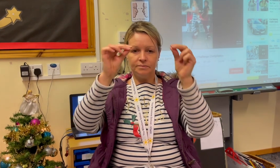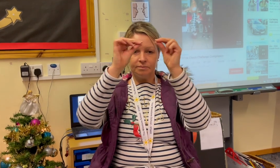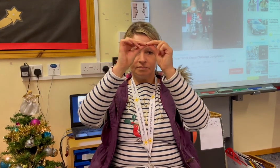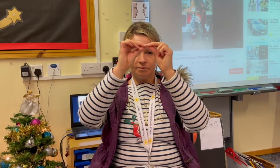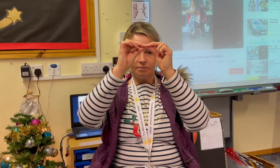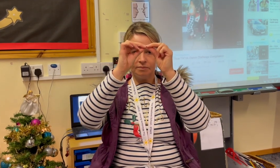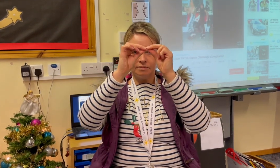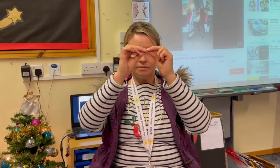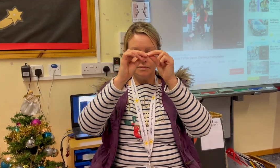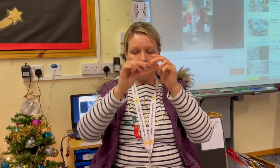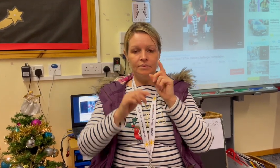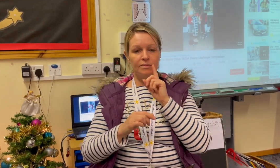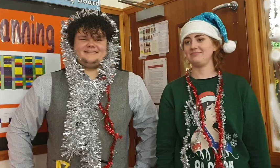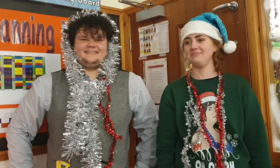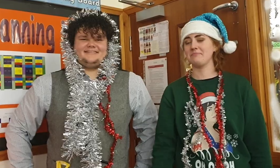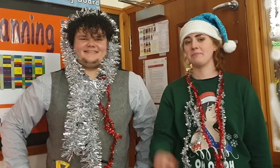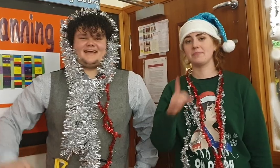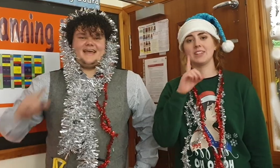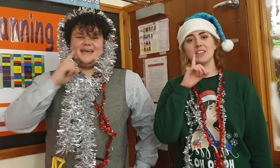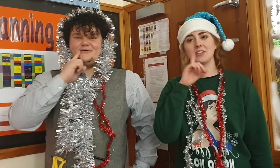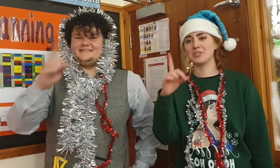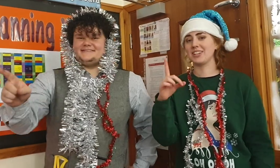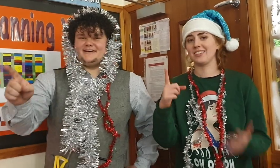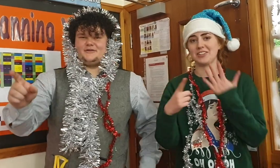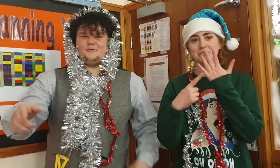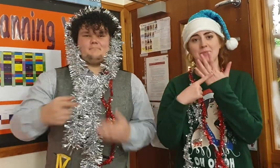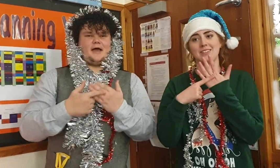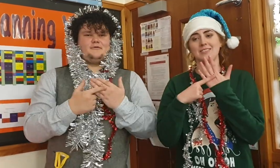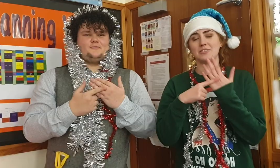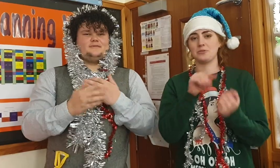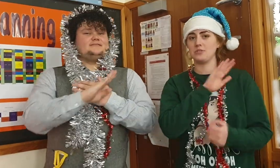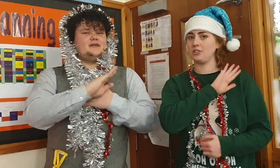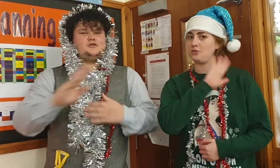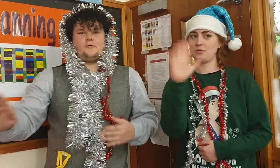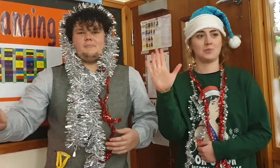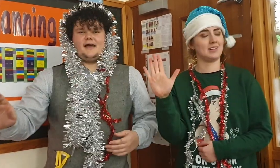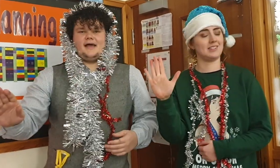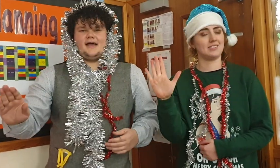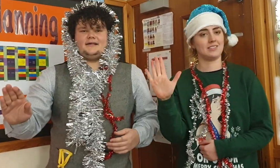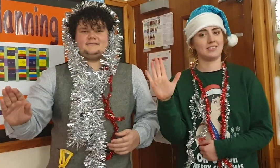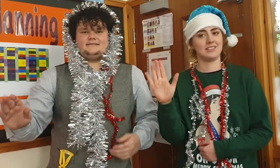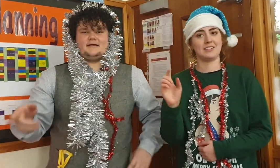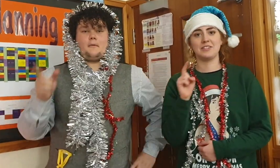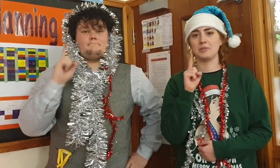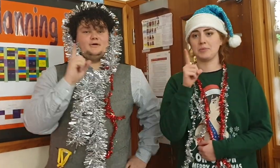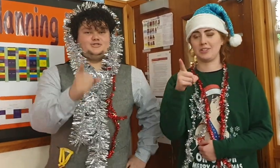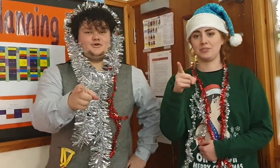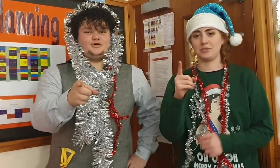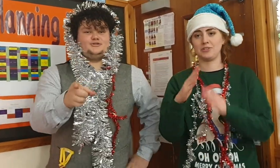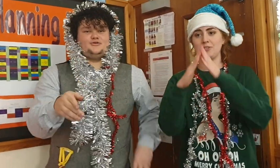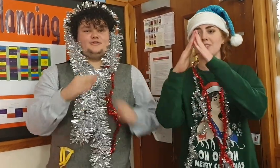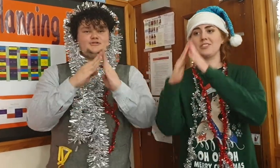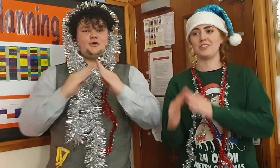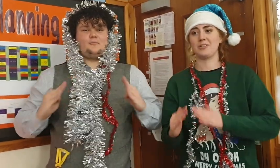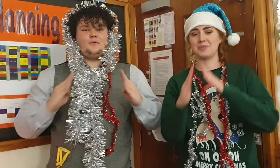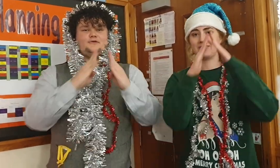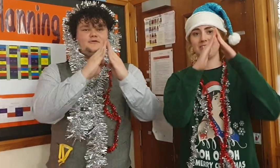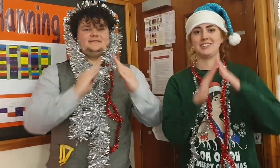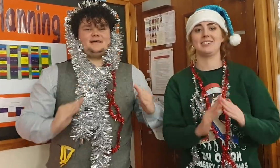is Parson Brown. He'll say, are you married? We'll say, no man, but you can do the job when you're in